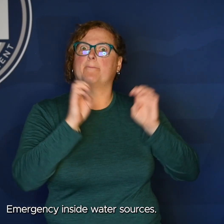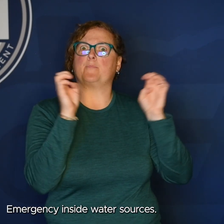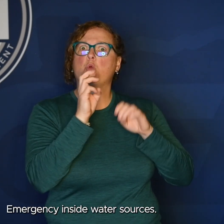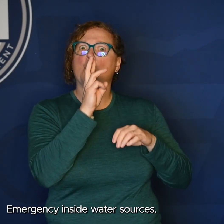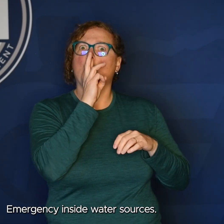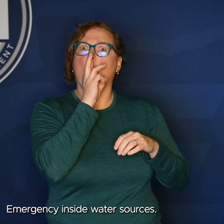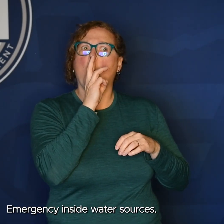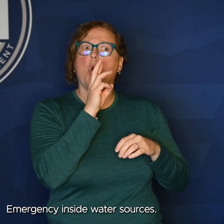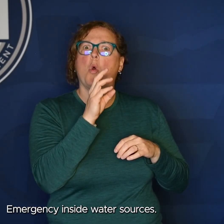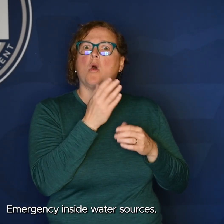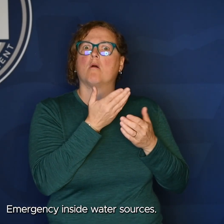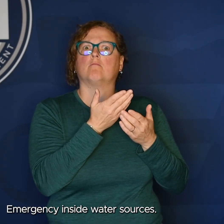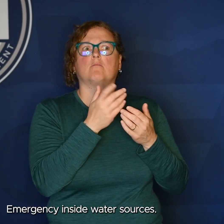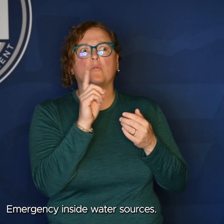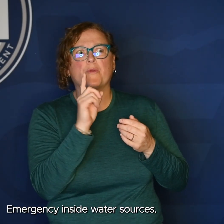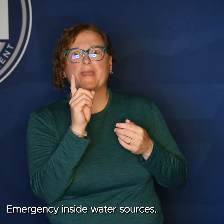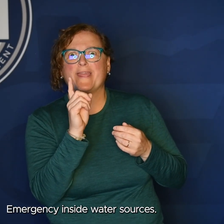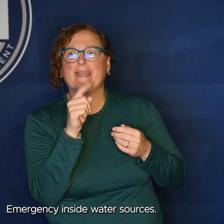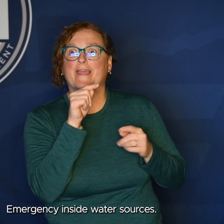Emergency inside water sources.